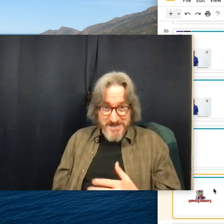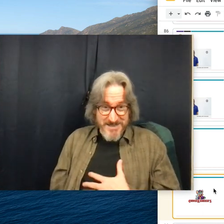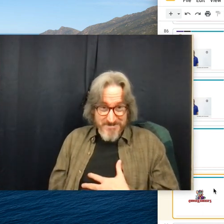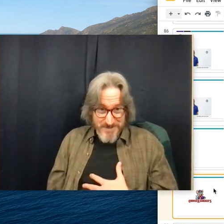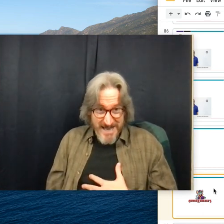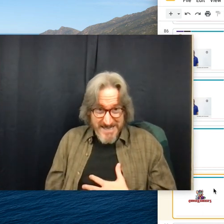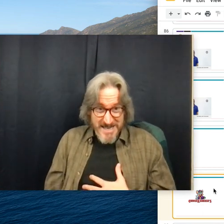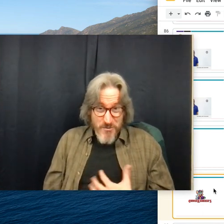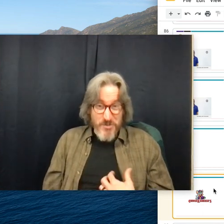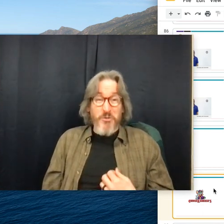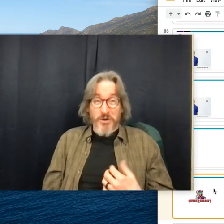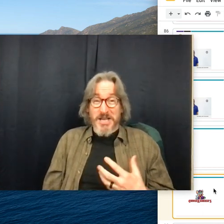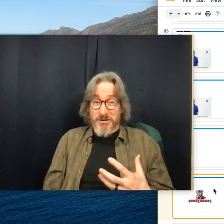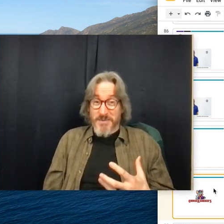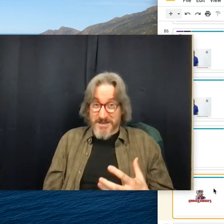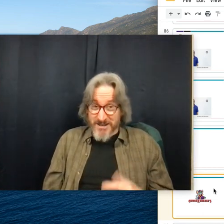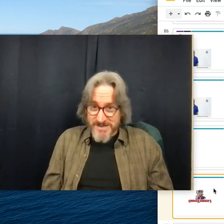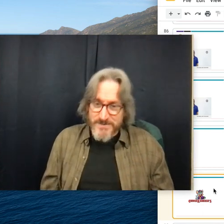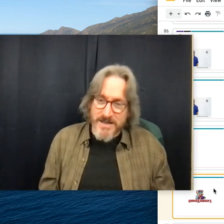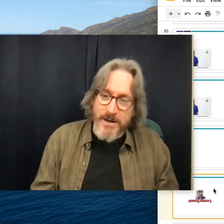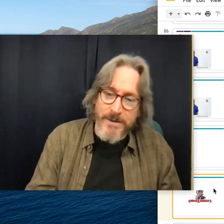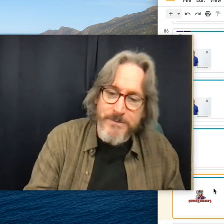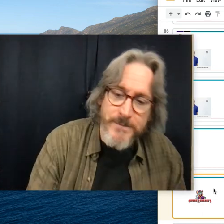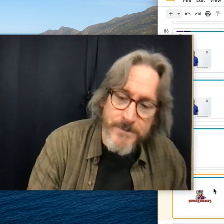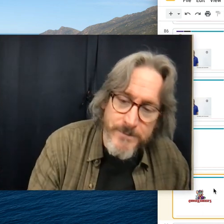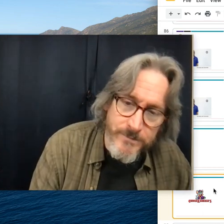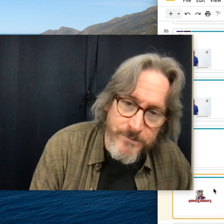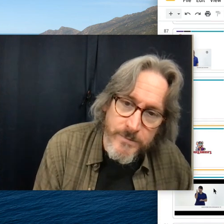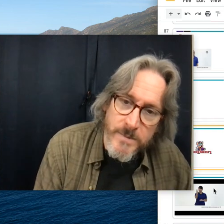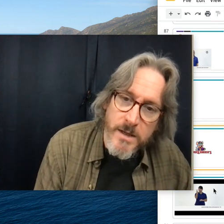to this place with the really creepy dolls. Anyway,